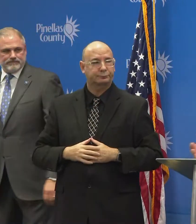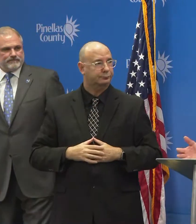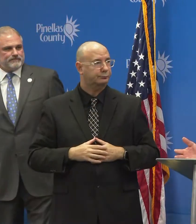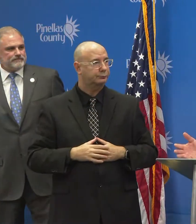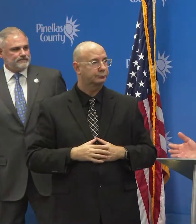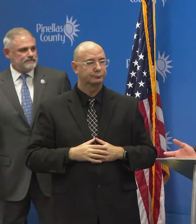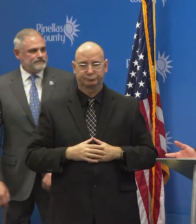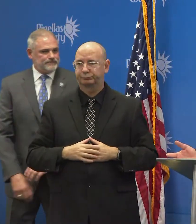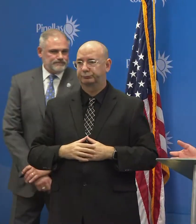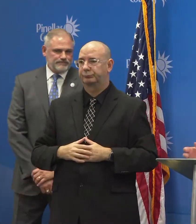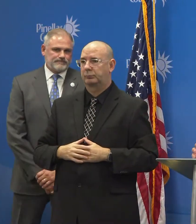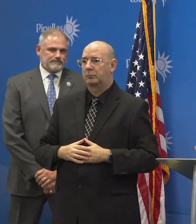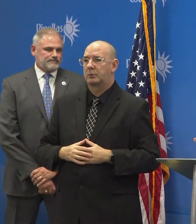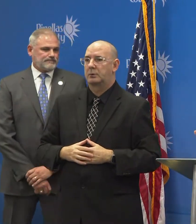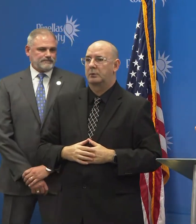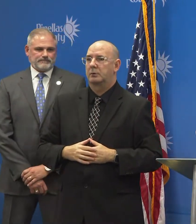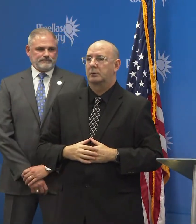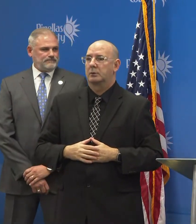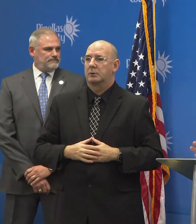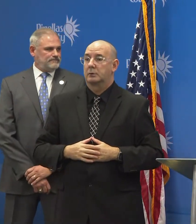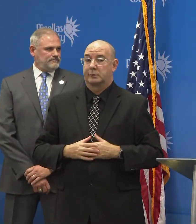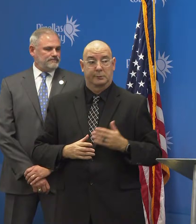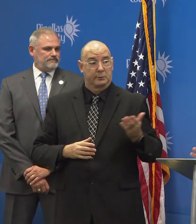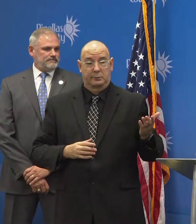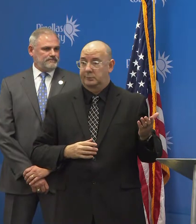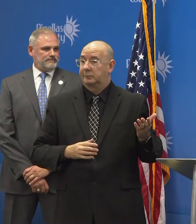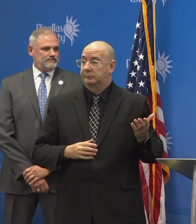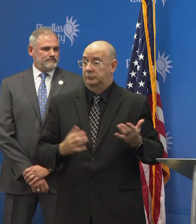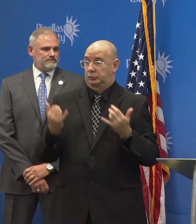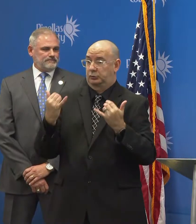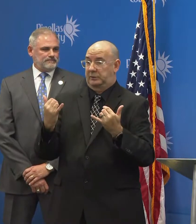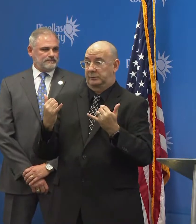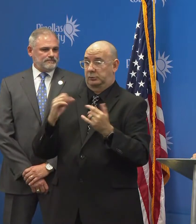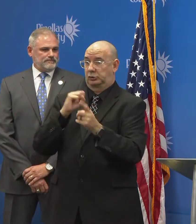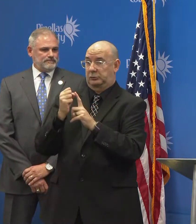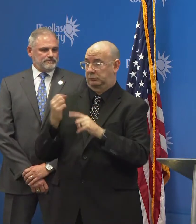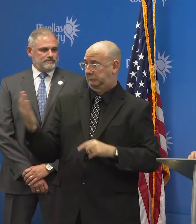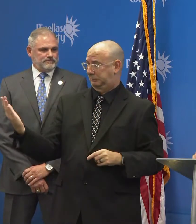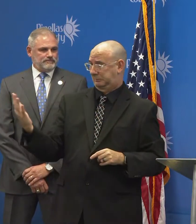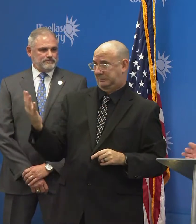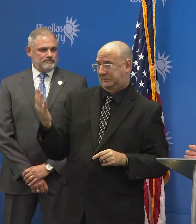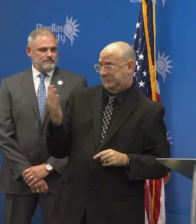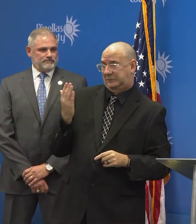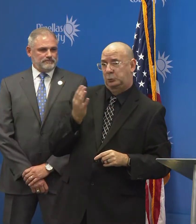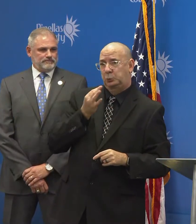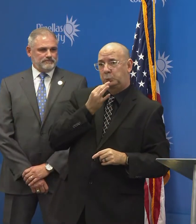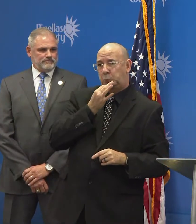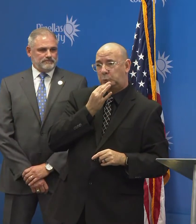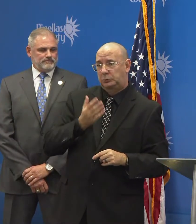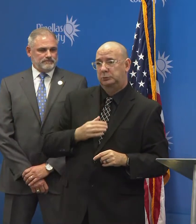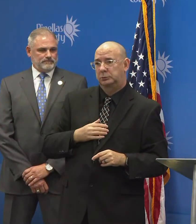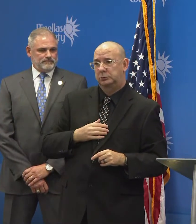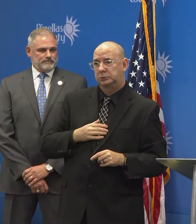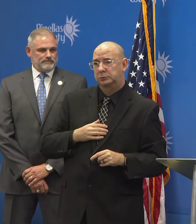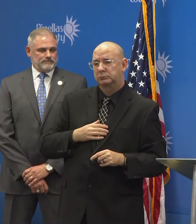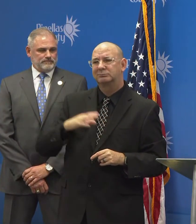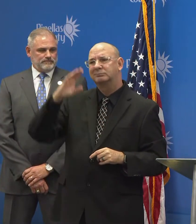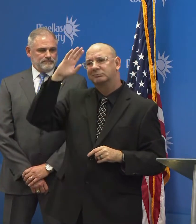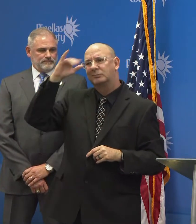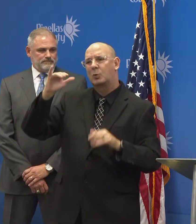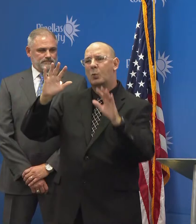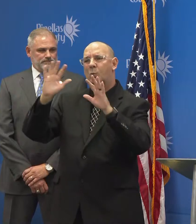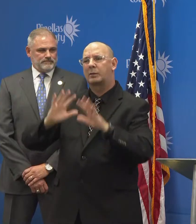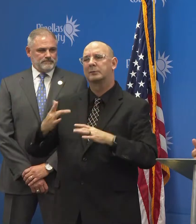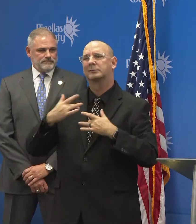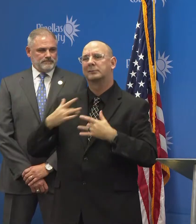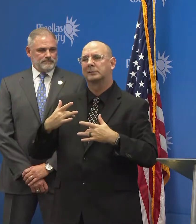So we're looking at a situation, and if you look at when they do these cones, they take all these different models, and then what you see at the Hurricane